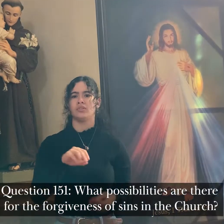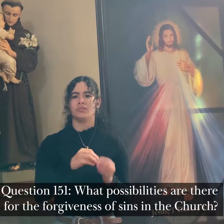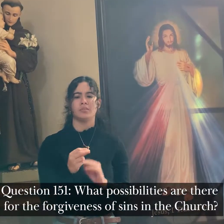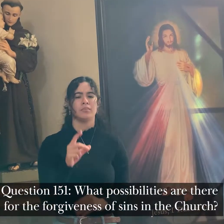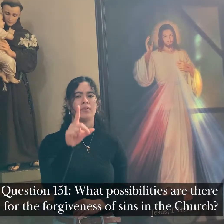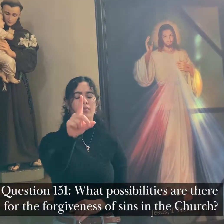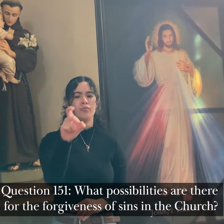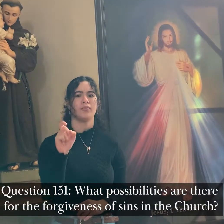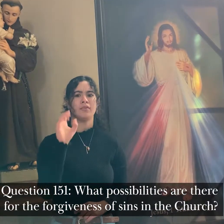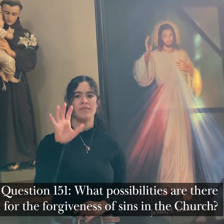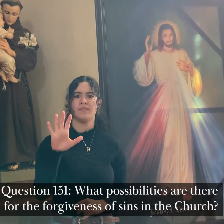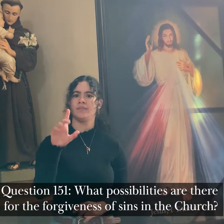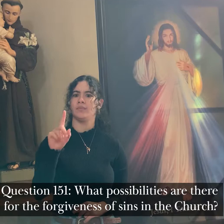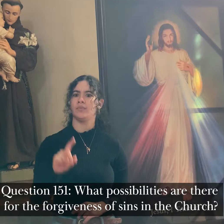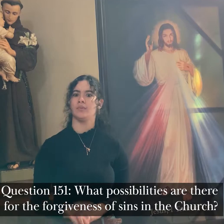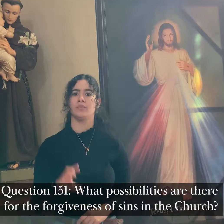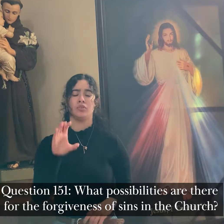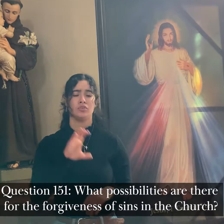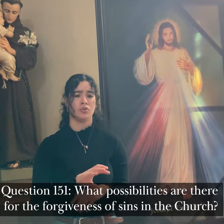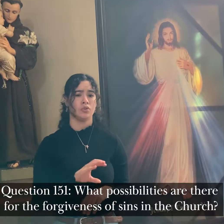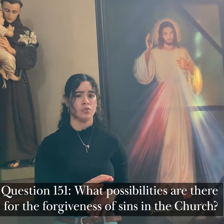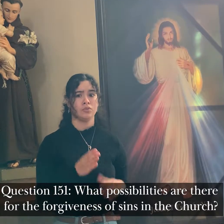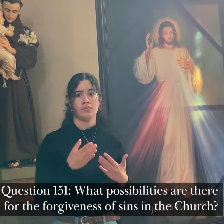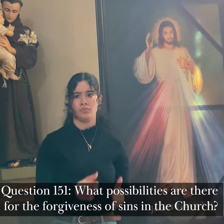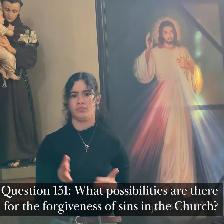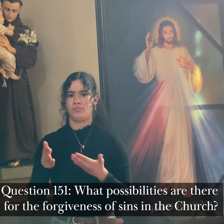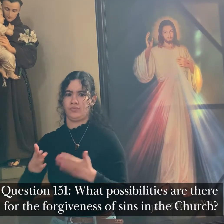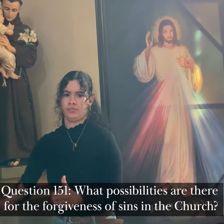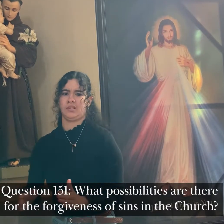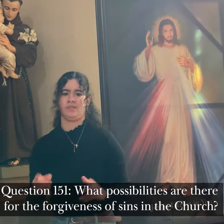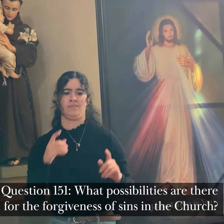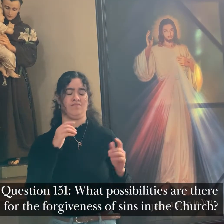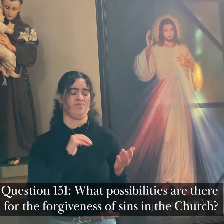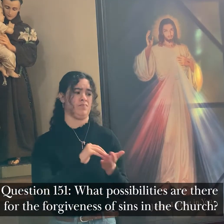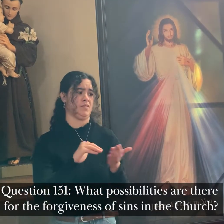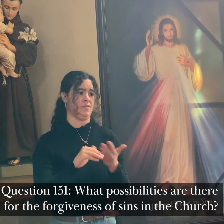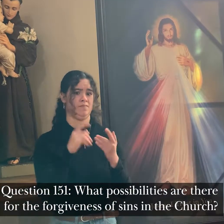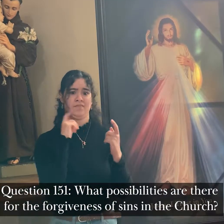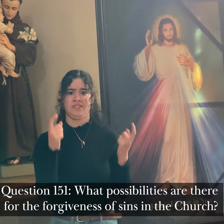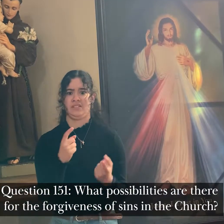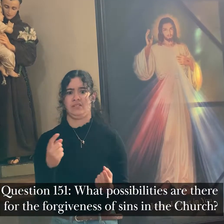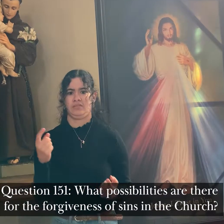151. What possibilities are there for the forgiveness of sins in the church?